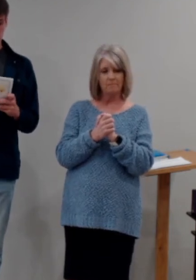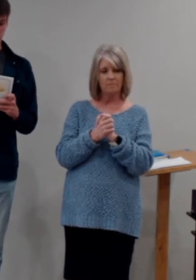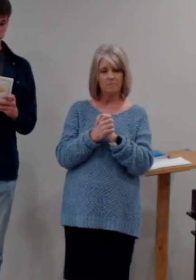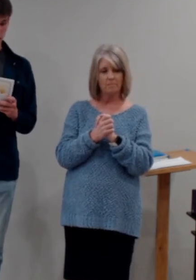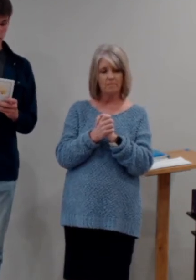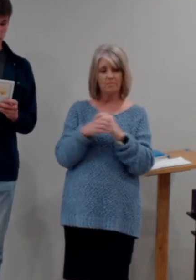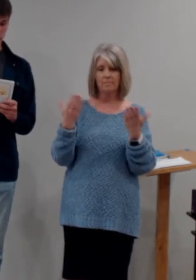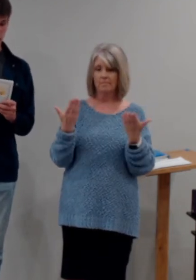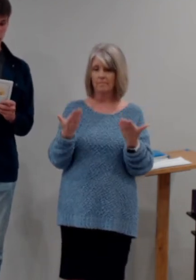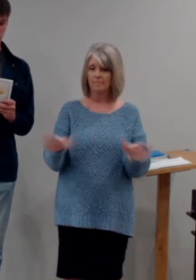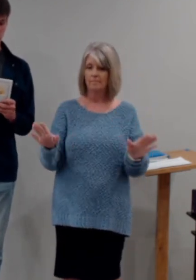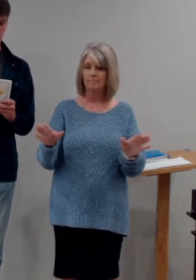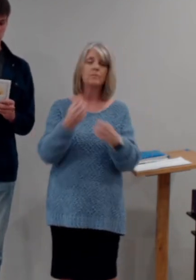Finish, save Jesus.